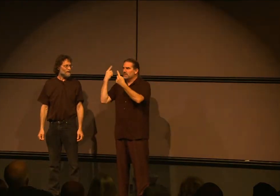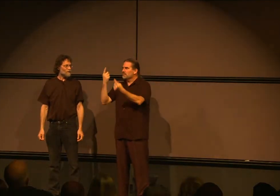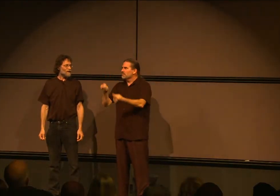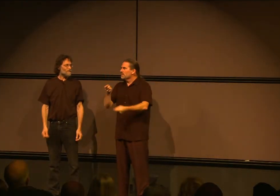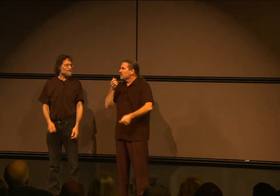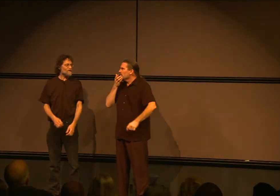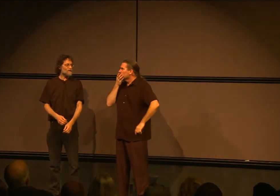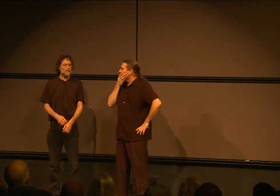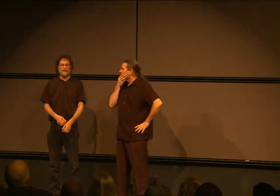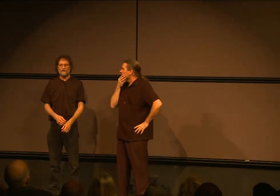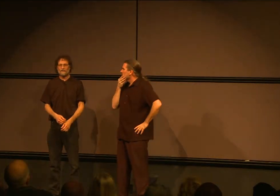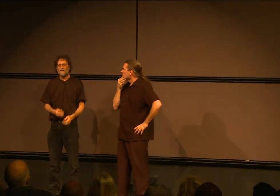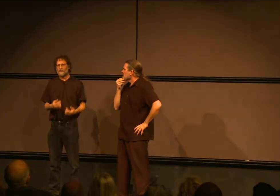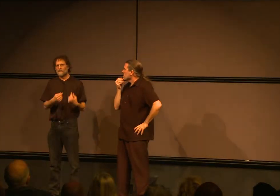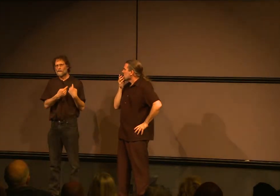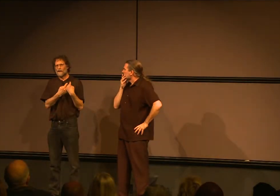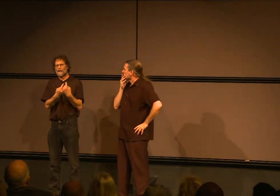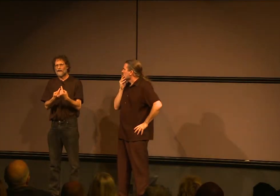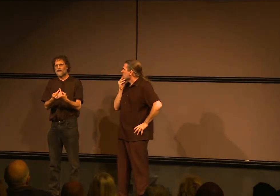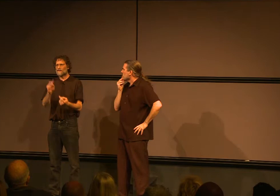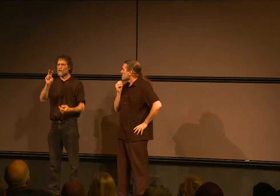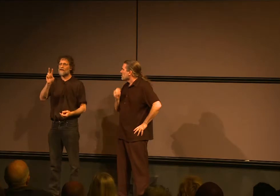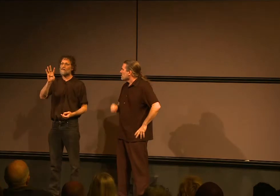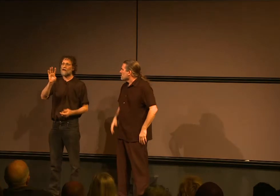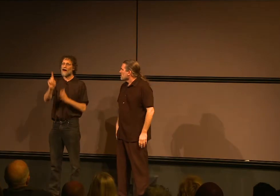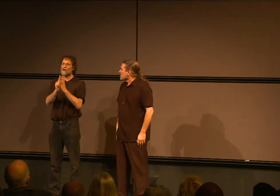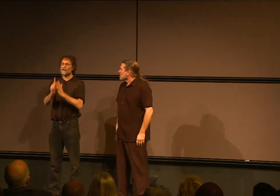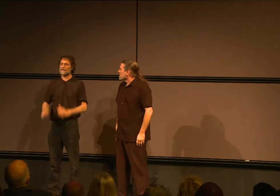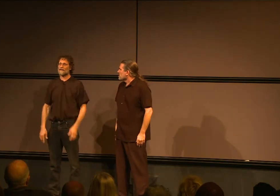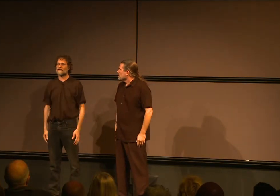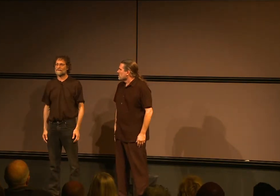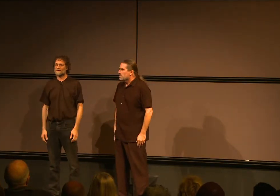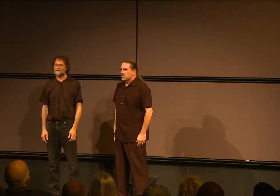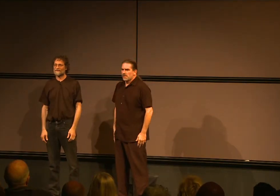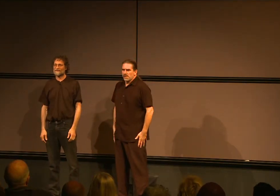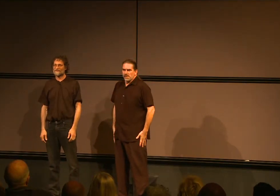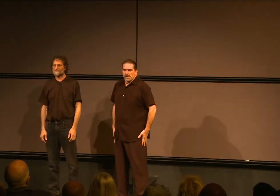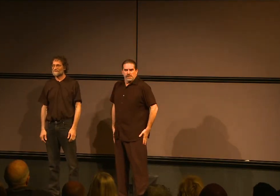We haven't seen you in 24 hours.